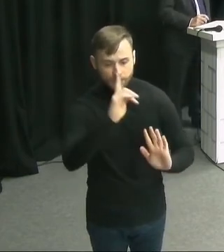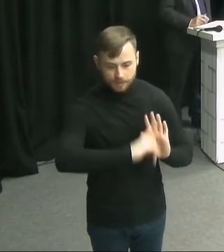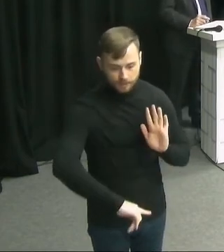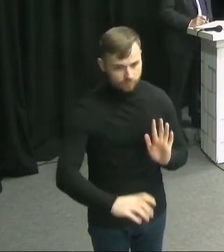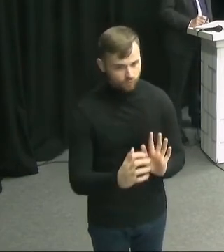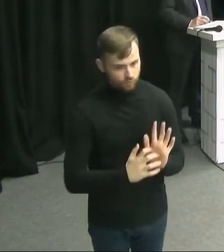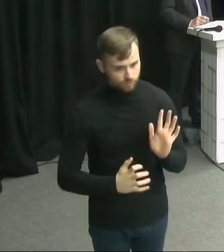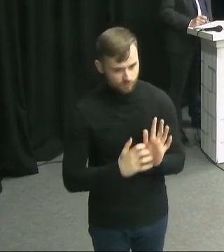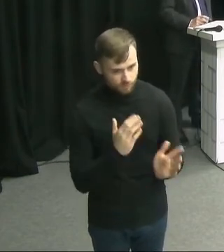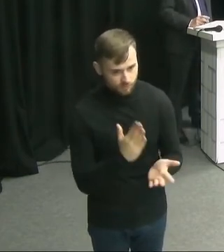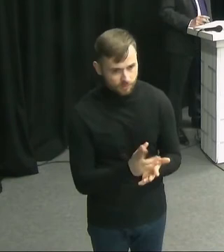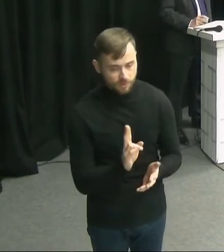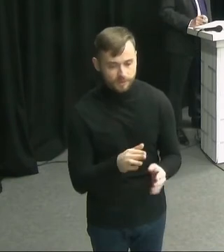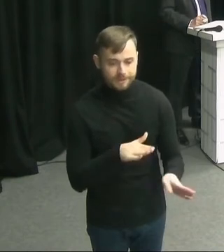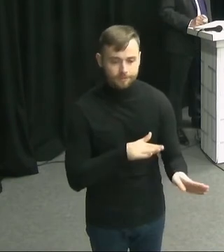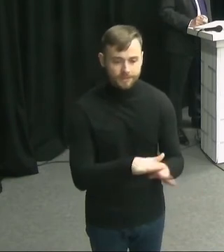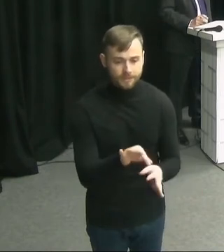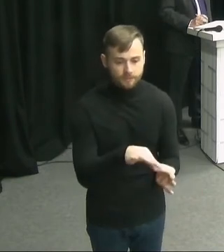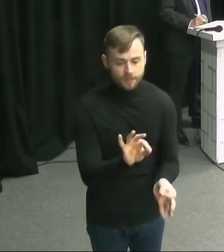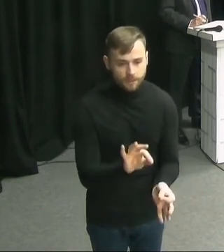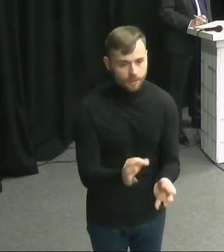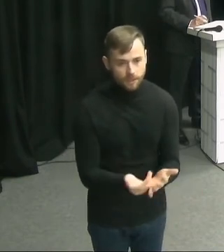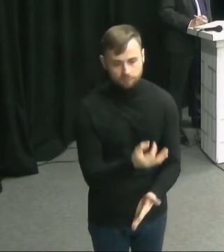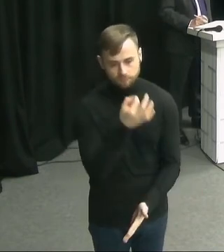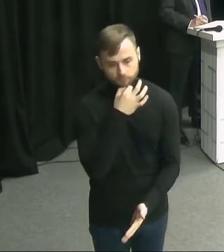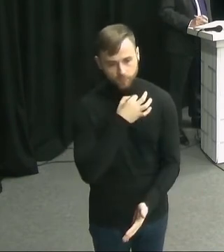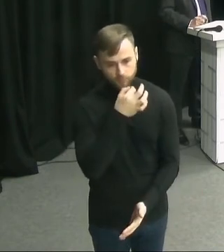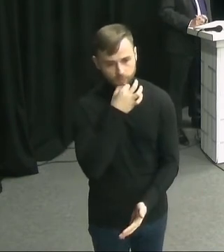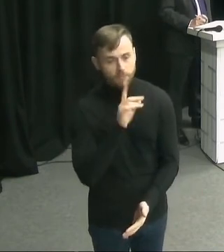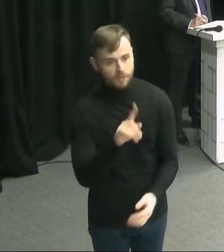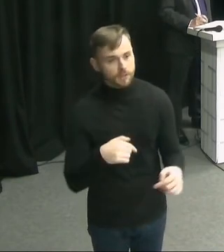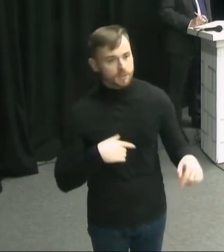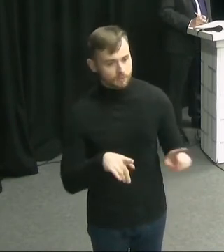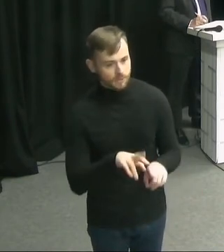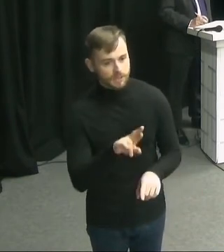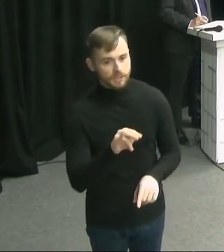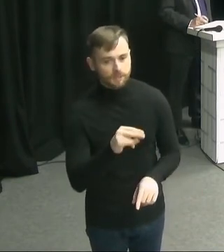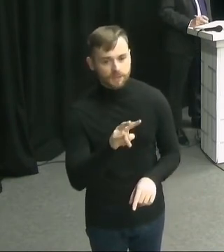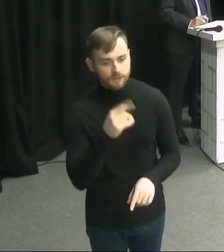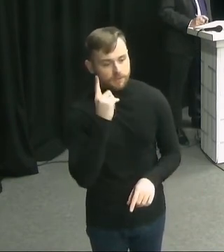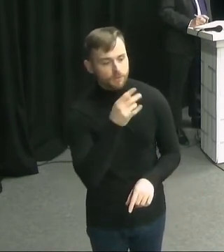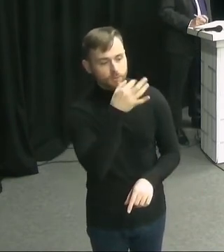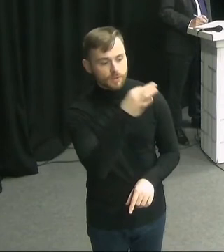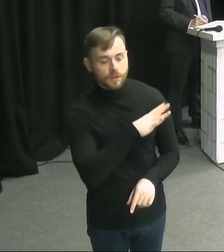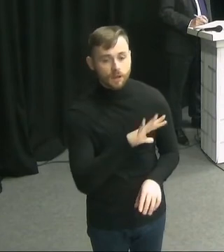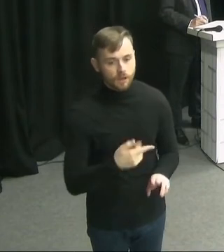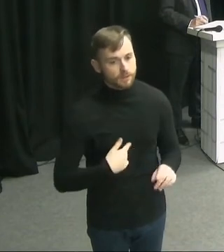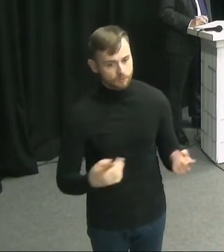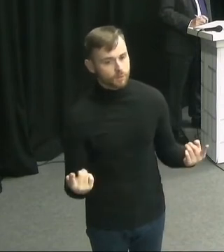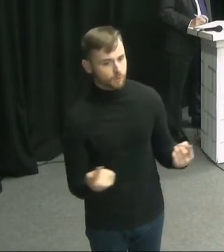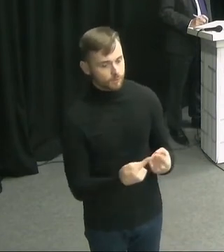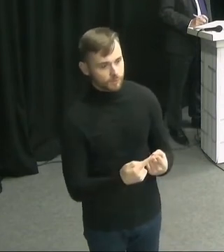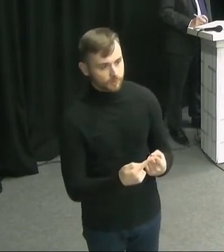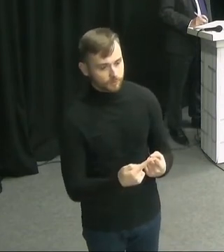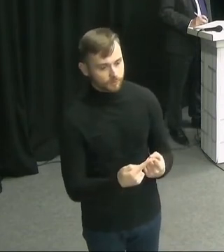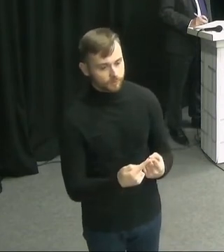well, the sad thing is that we need to put all of this on writing, on the paper, which means that maybe there's lack of